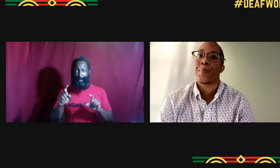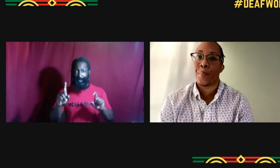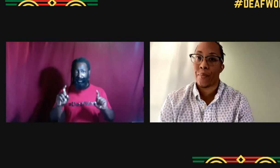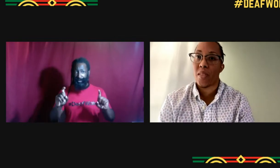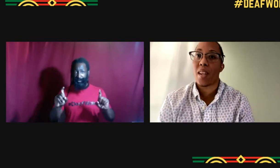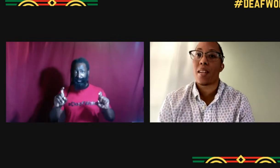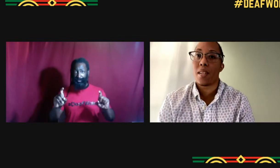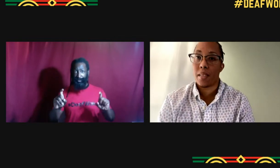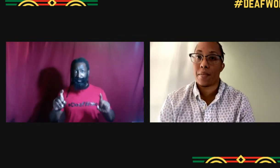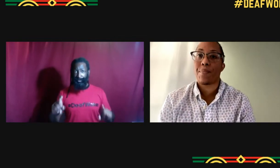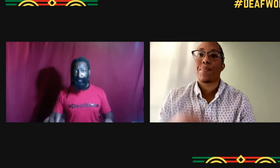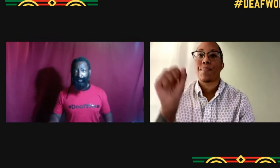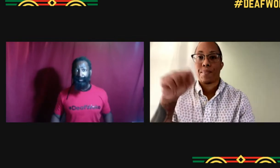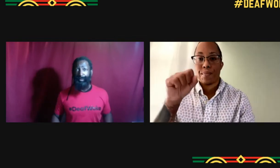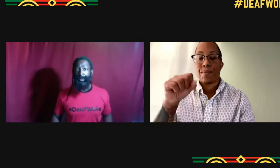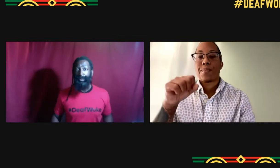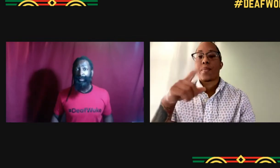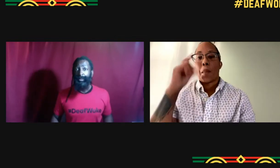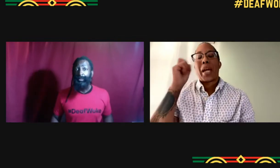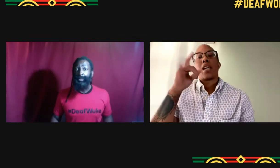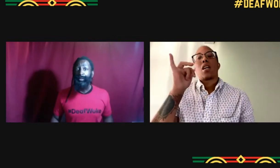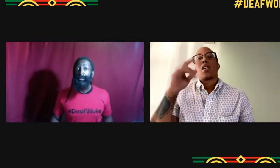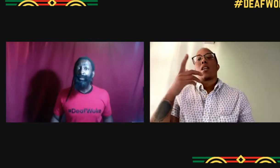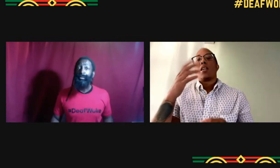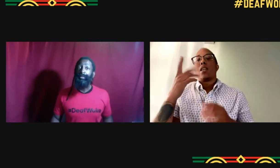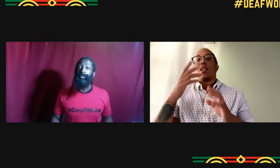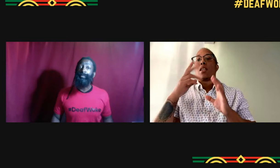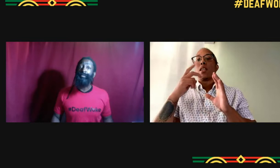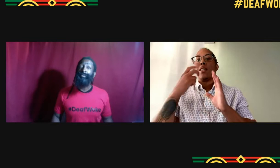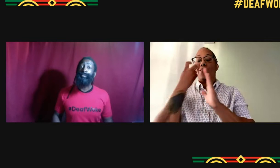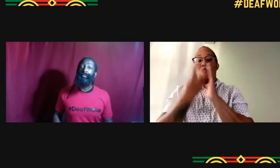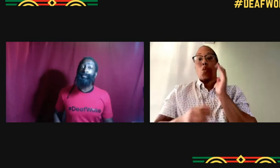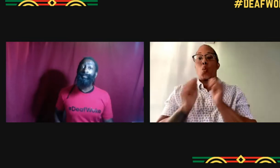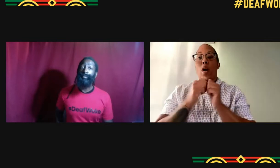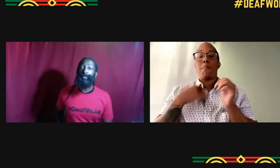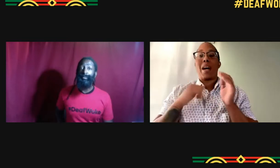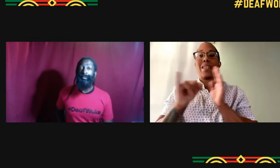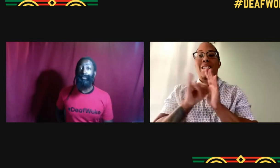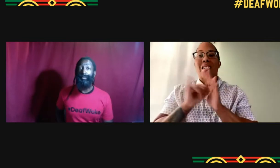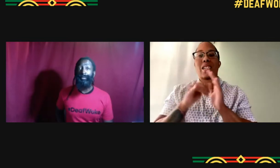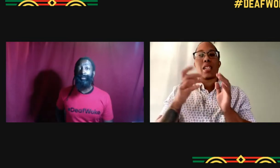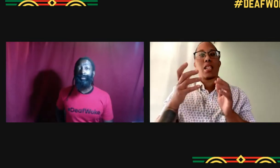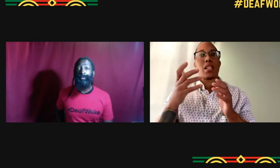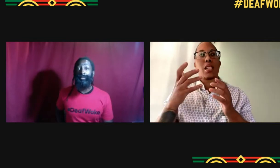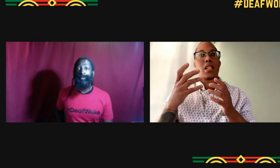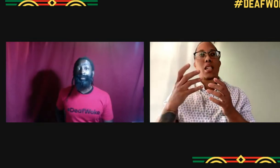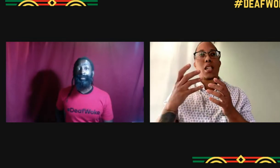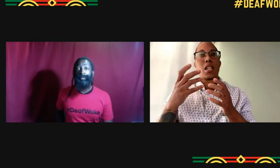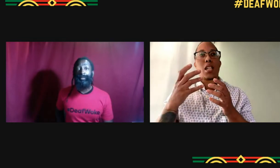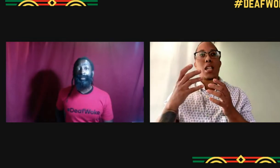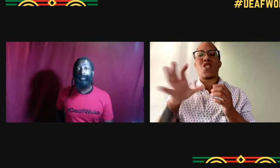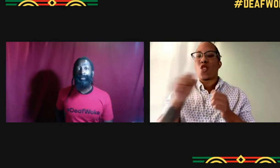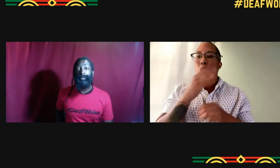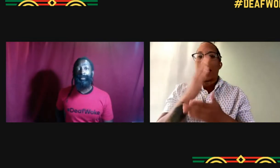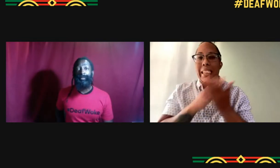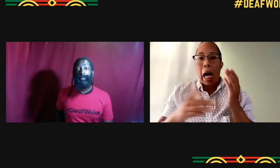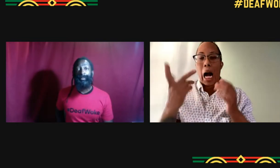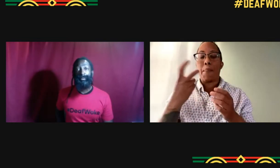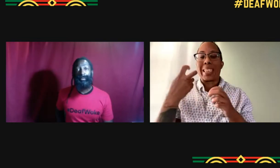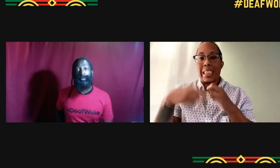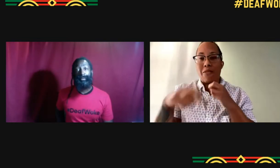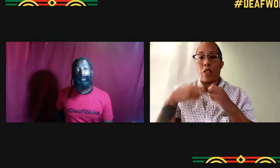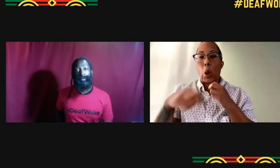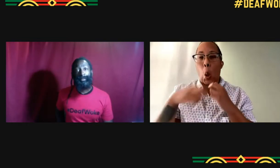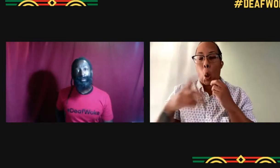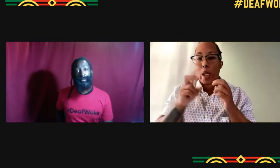know, really immersing into your identity? Is using that kind of a catalyst of meditation? Yeah. As I dropped